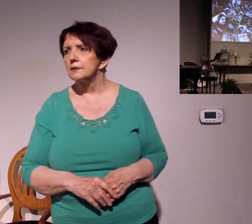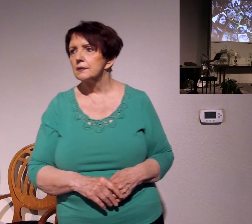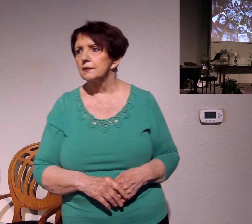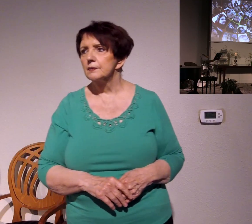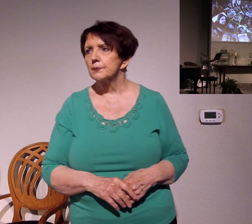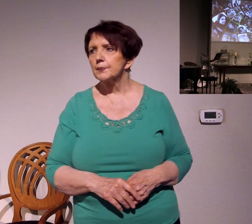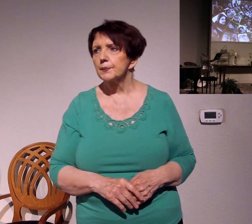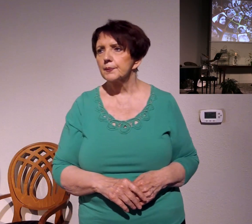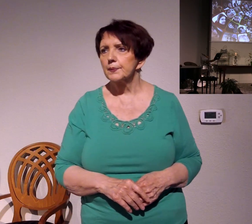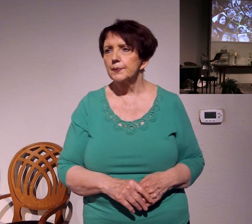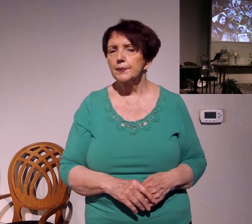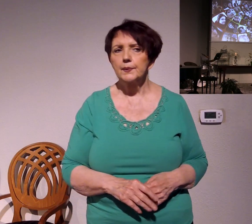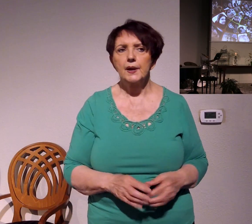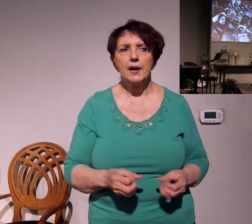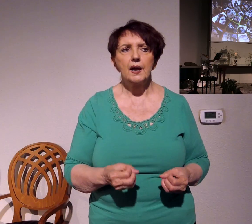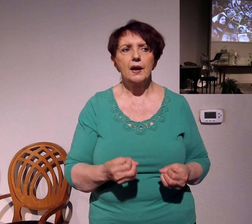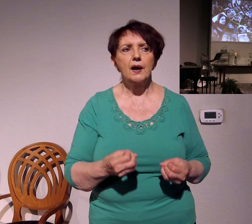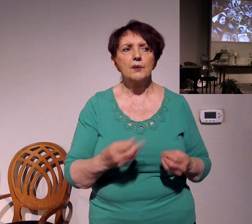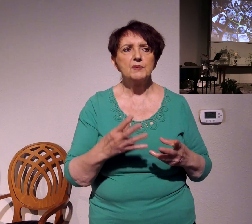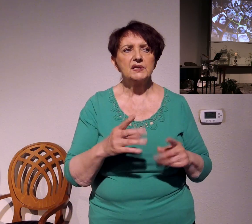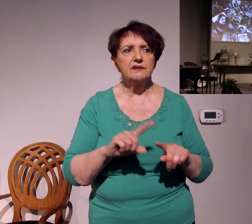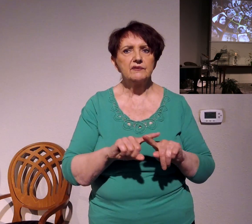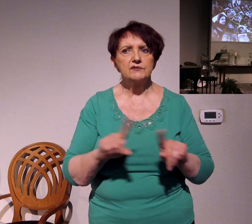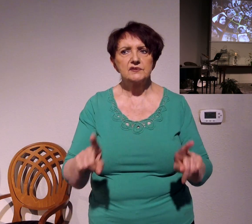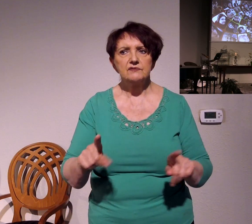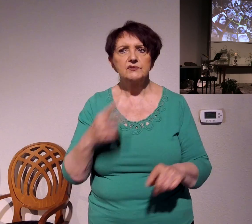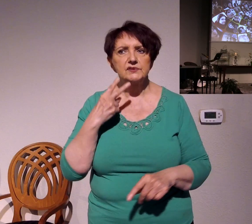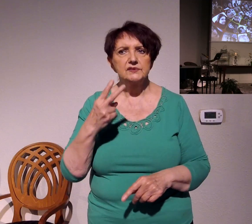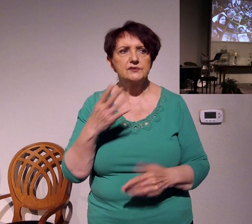of those do we see here?